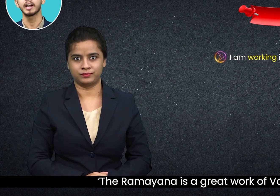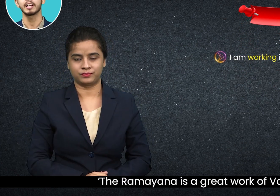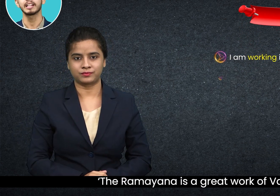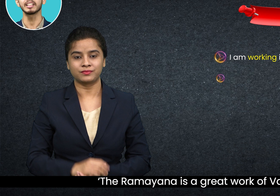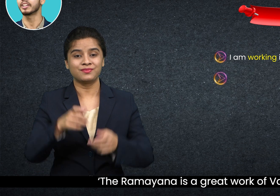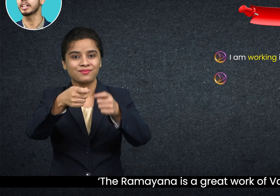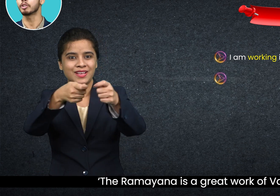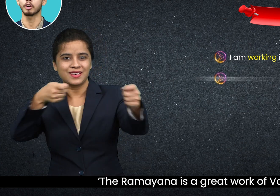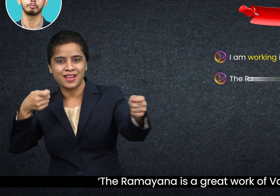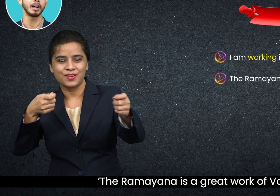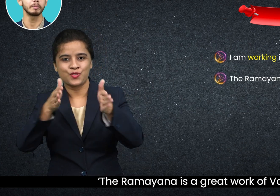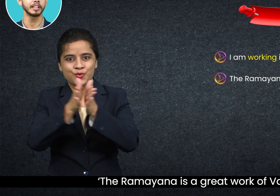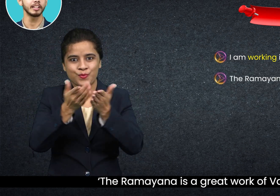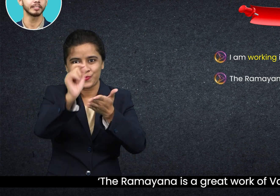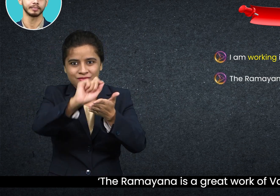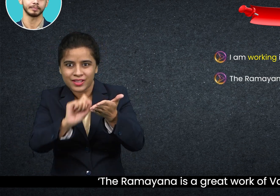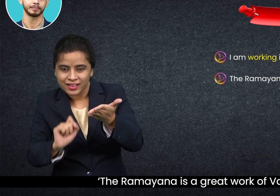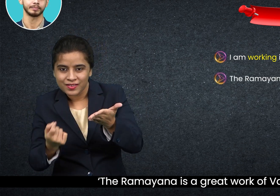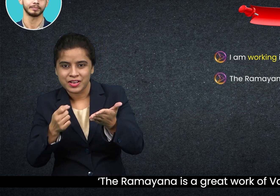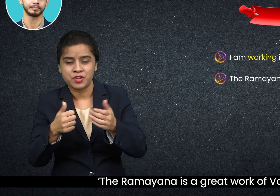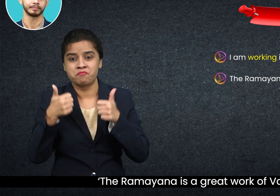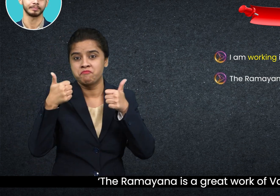the Ramayana is a great work of Valmiki,